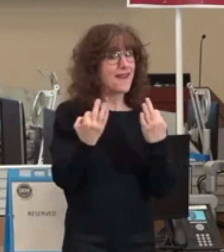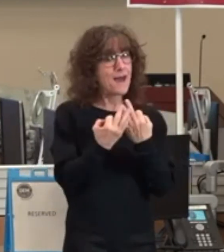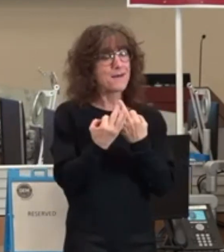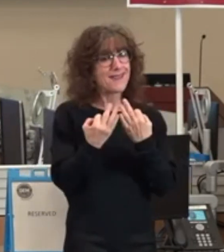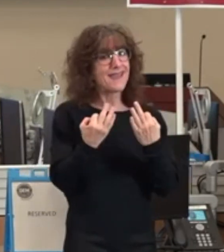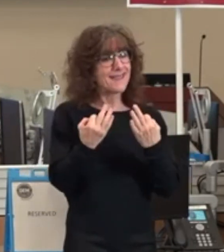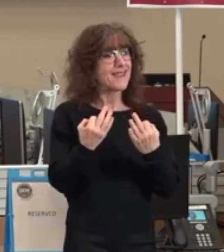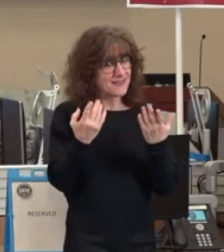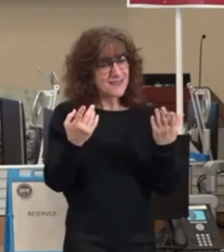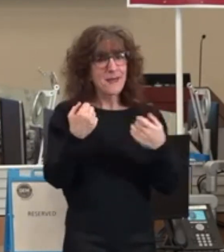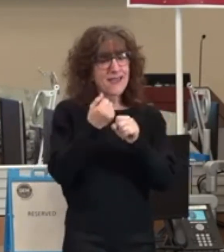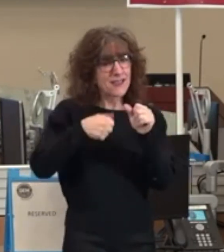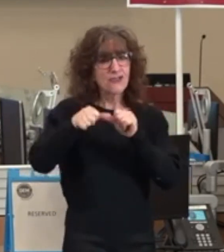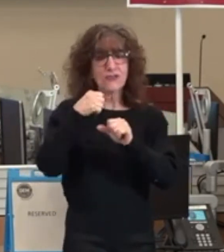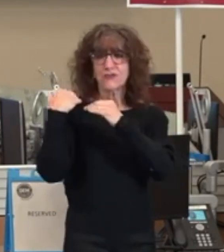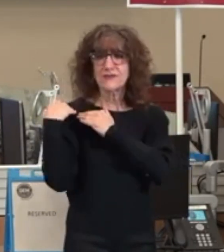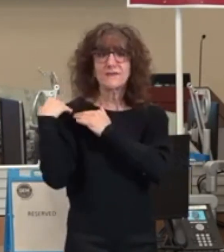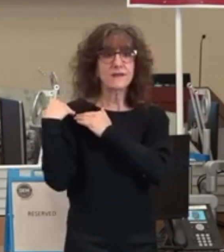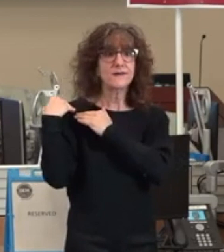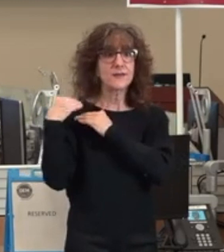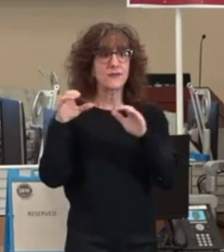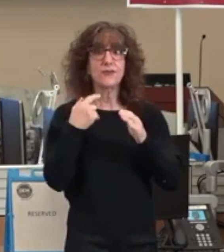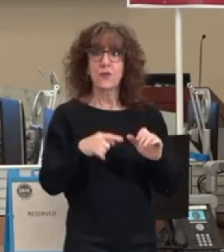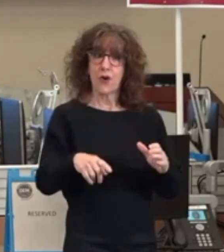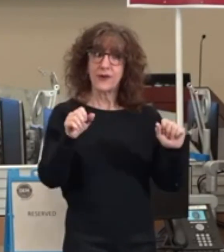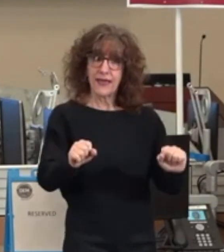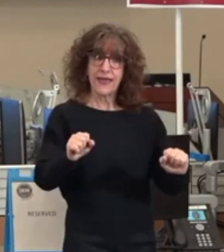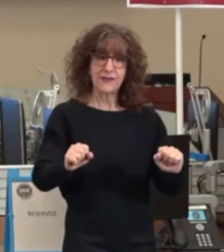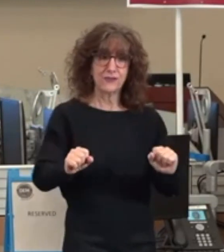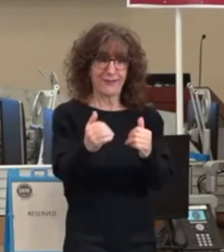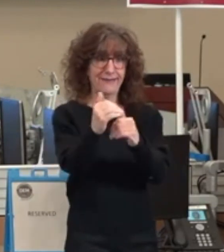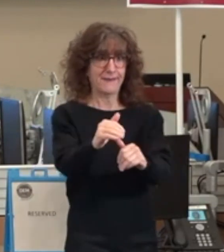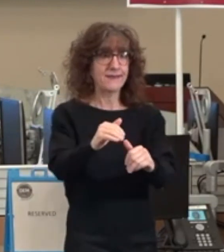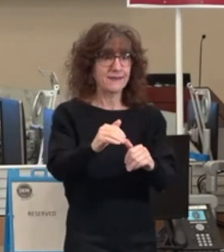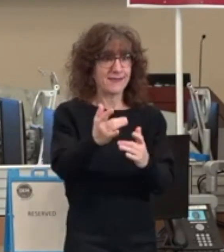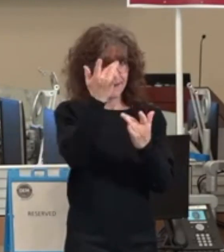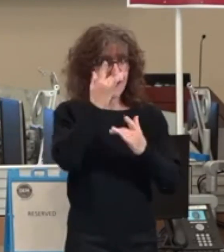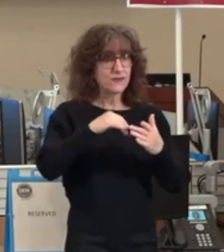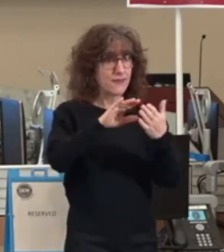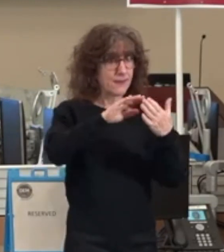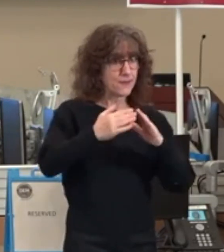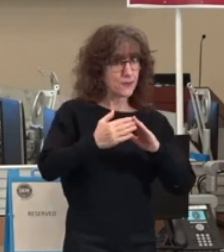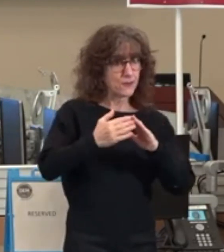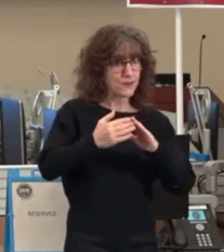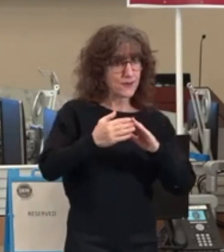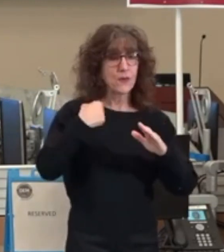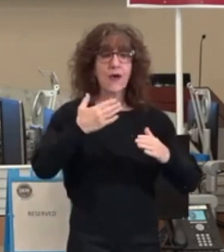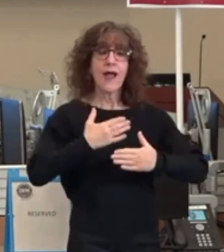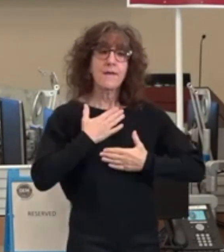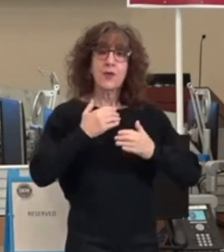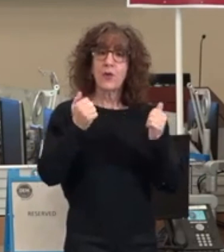So let's keep each other accountable and do all we can to continue to contain this virus in our community. While we're pleased